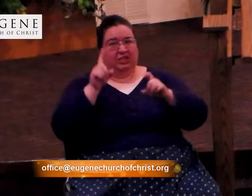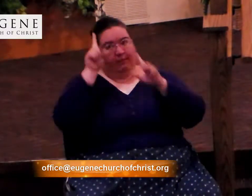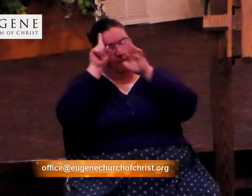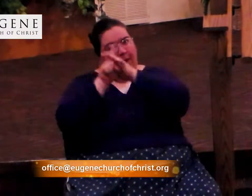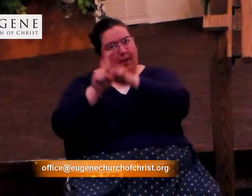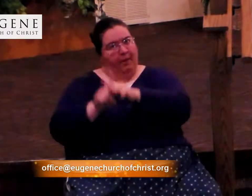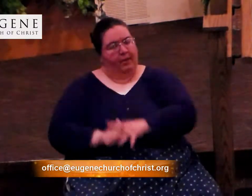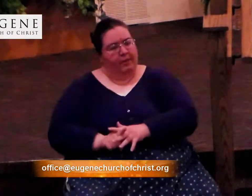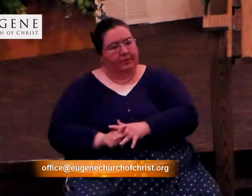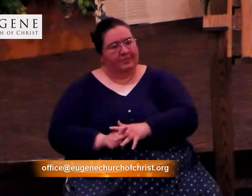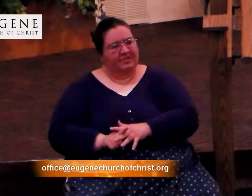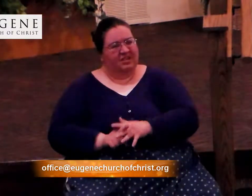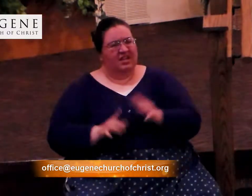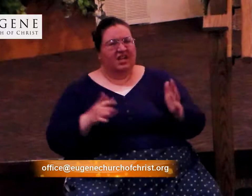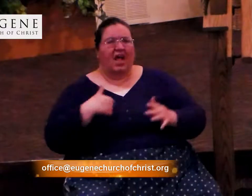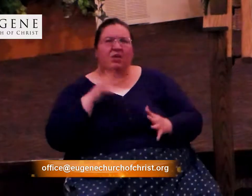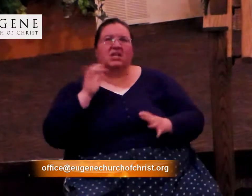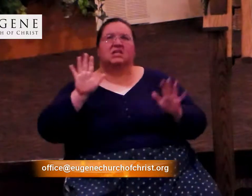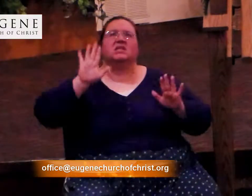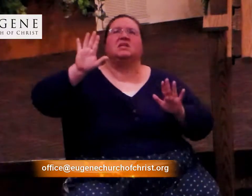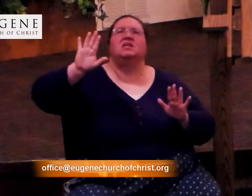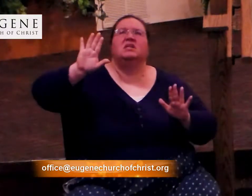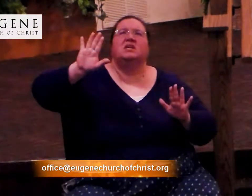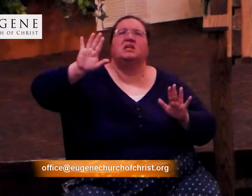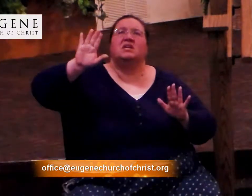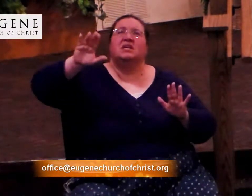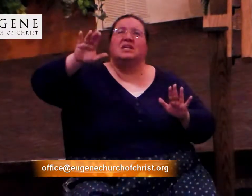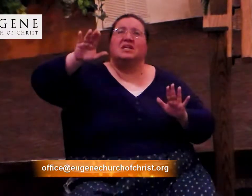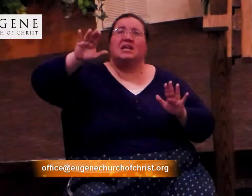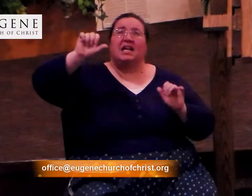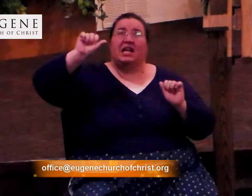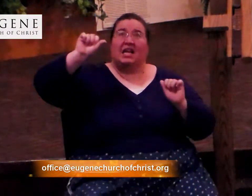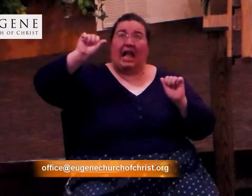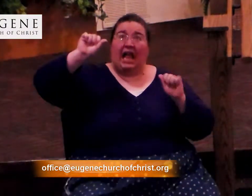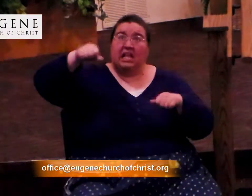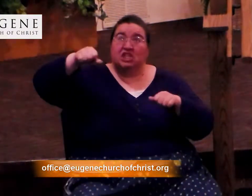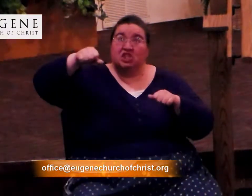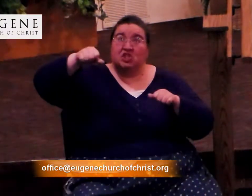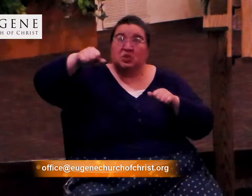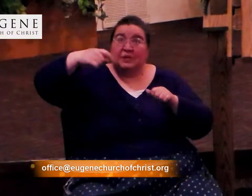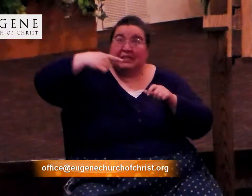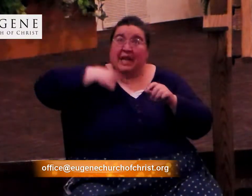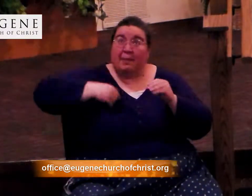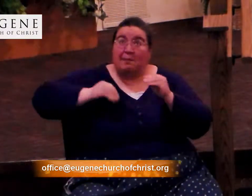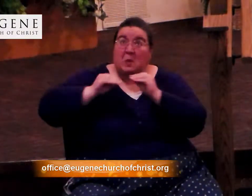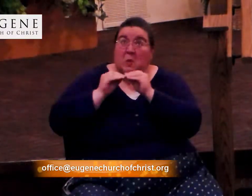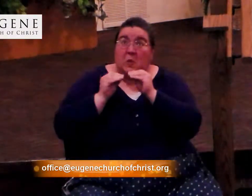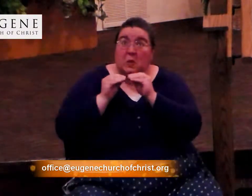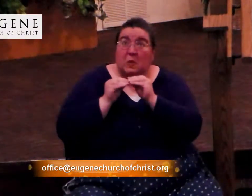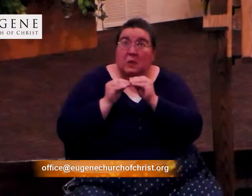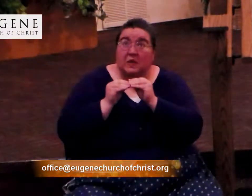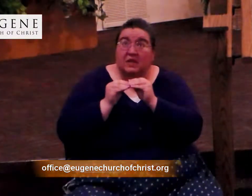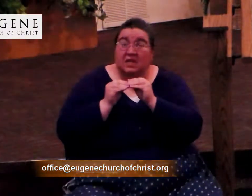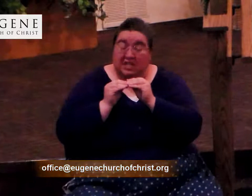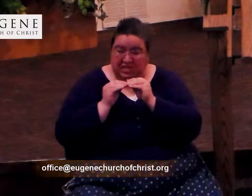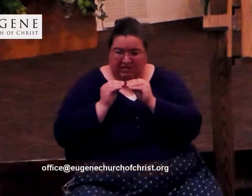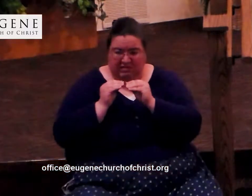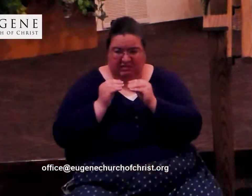God, "Could you drop me something else here? Could you give me a hint, a direction, something, so when I go